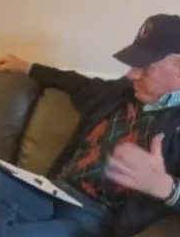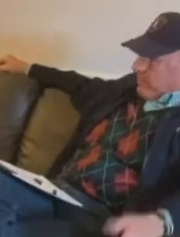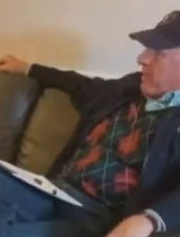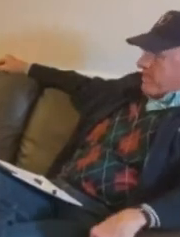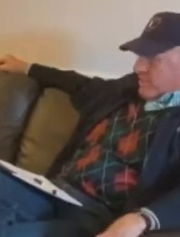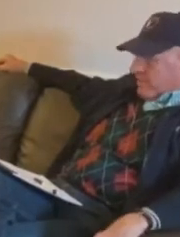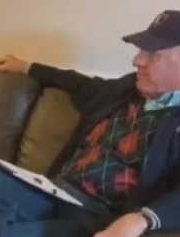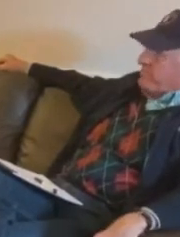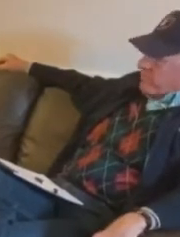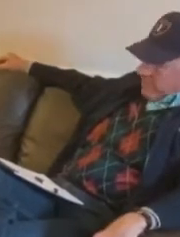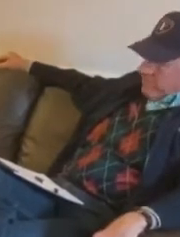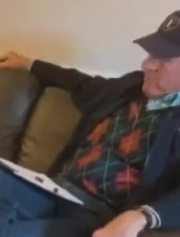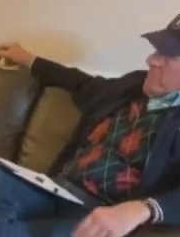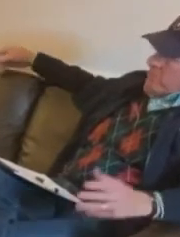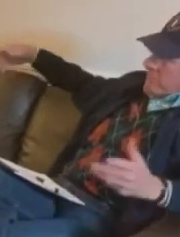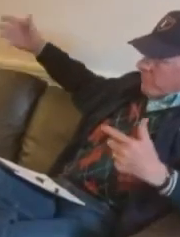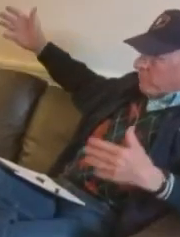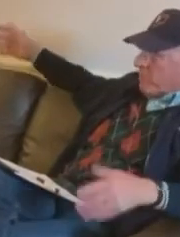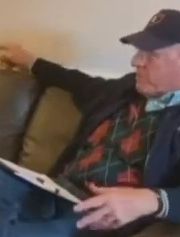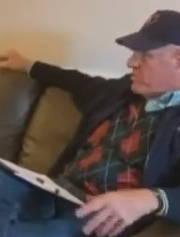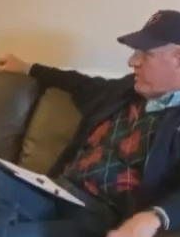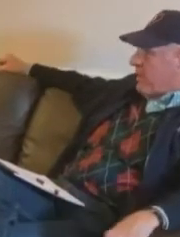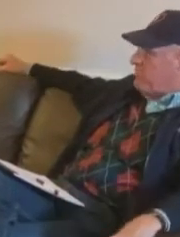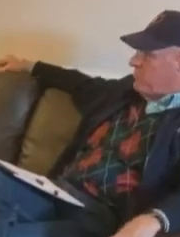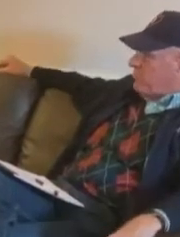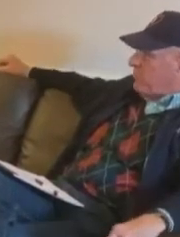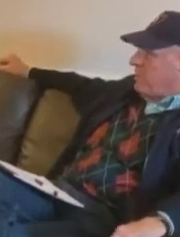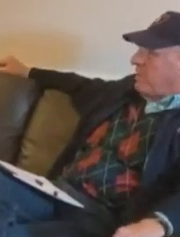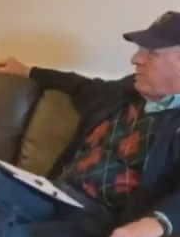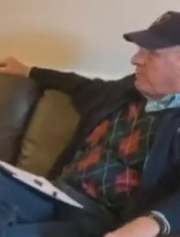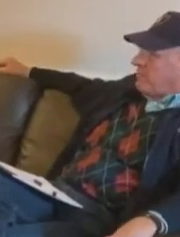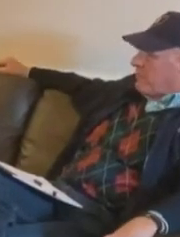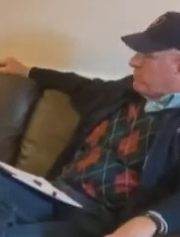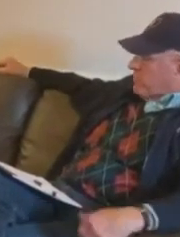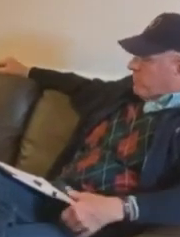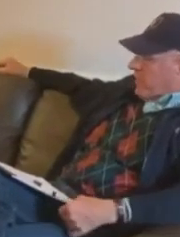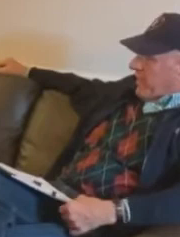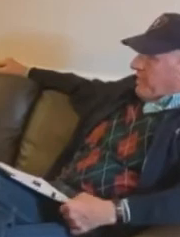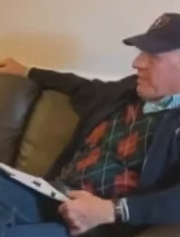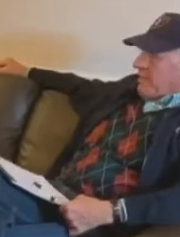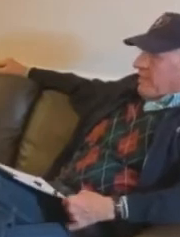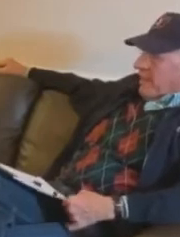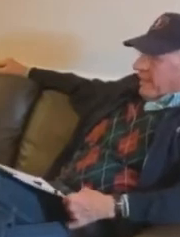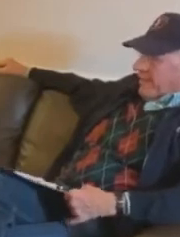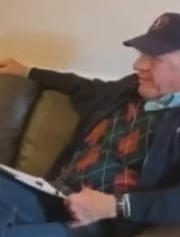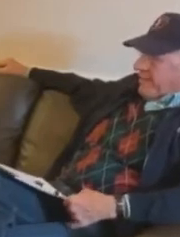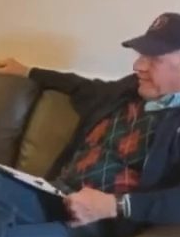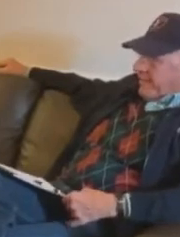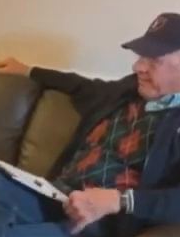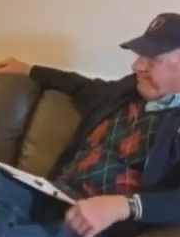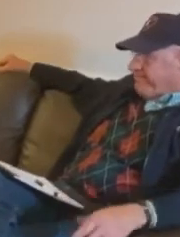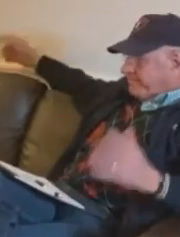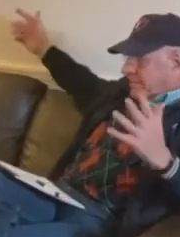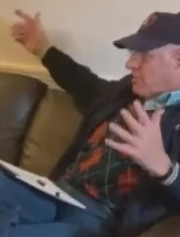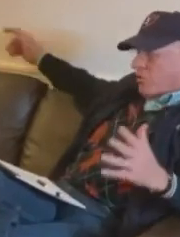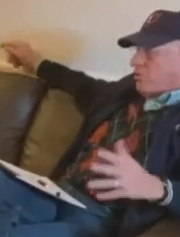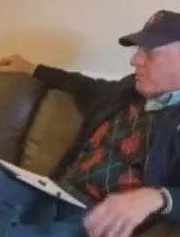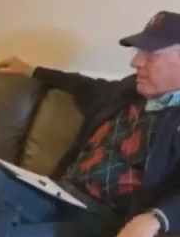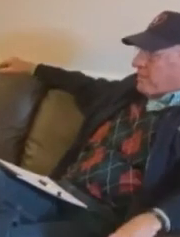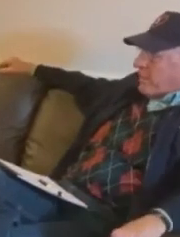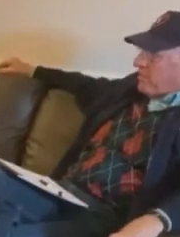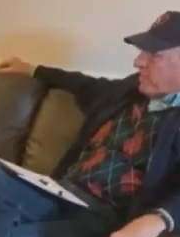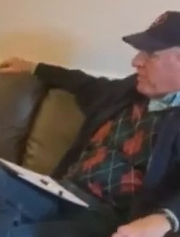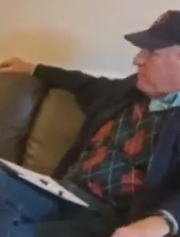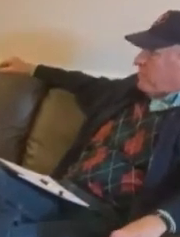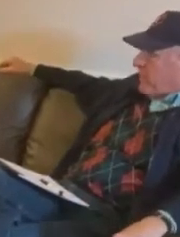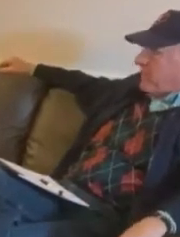1969. And by myself. Spent 3 months there, 3 months in Camp Lejeune for infantry training, and